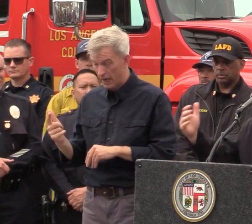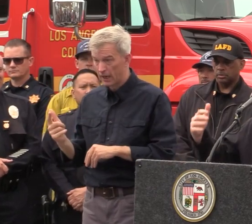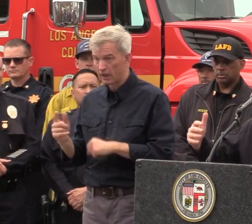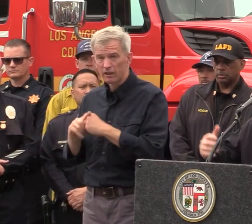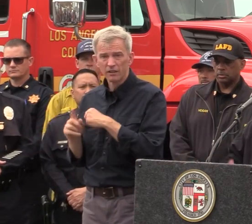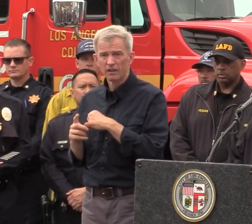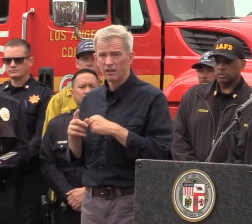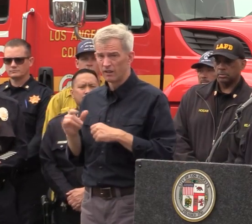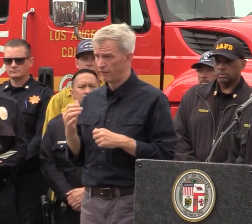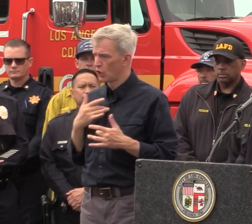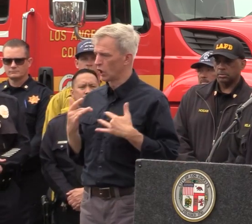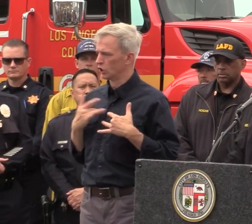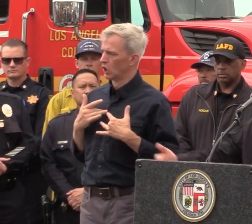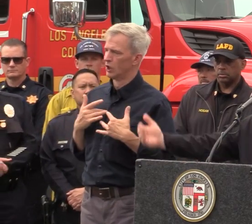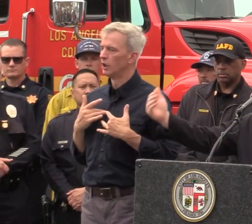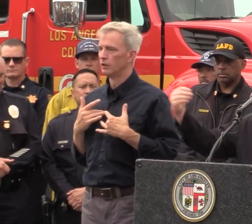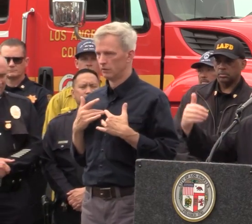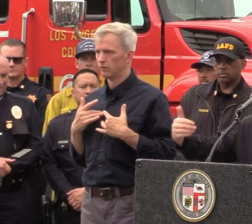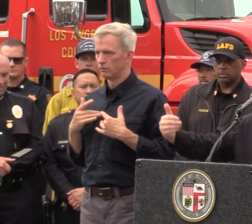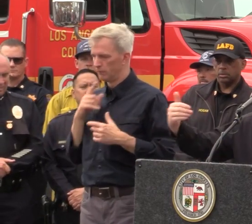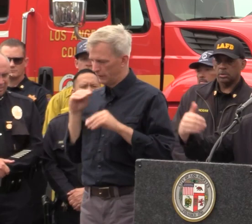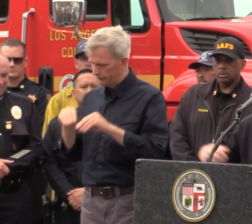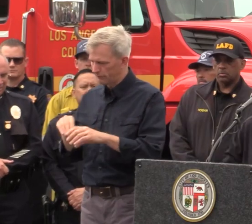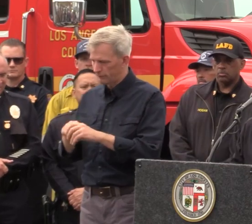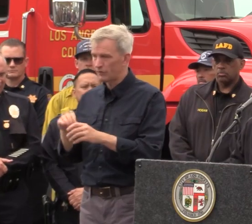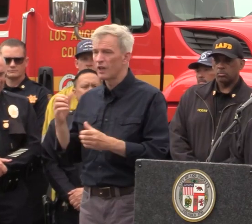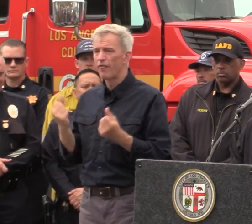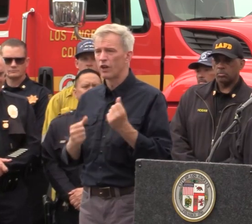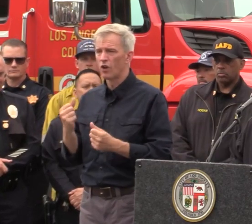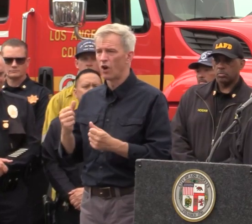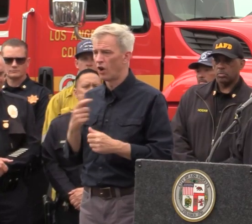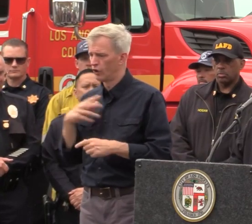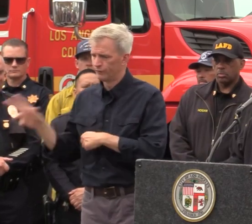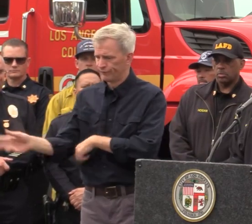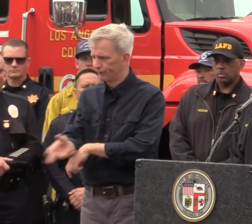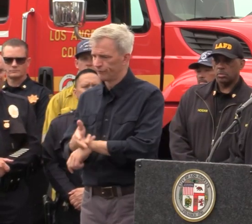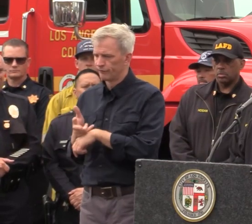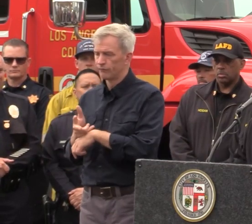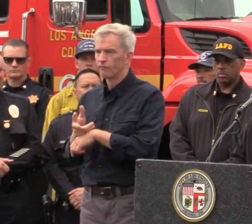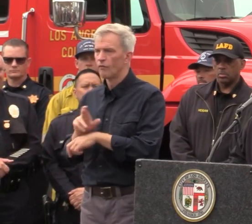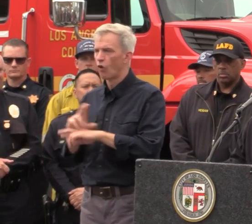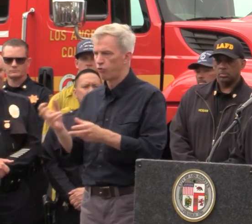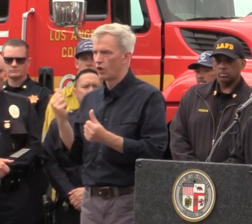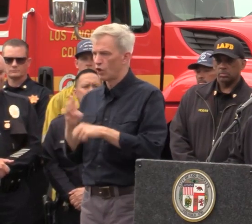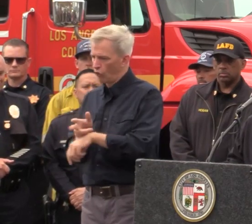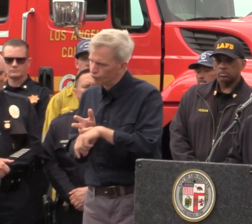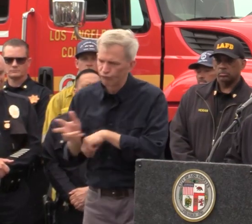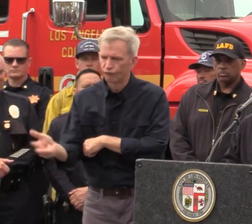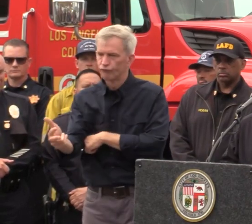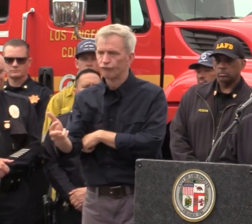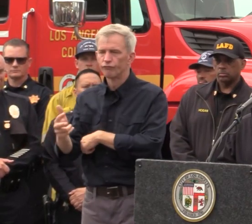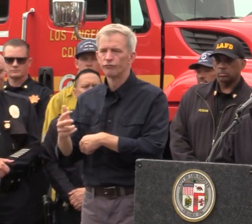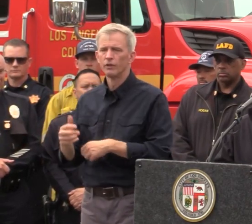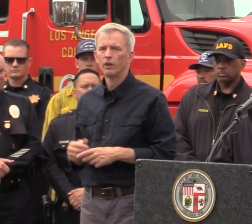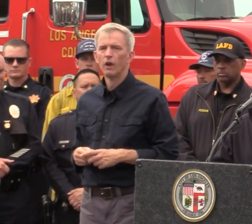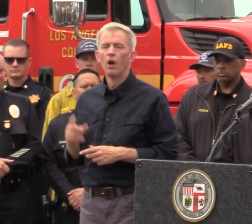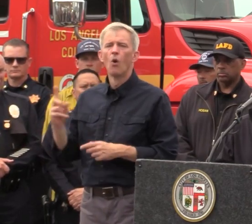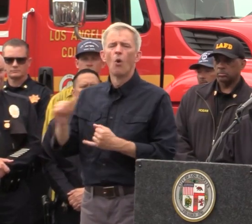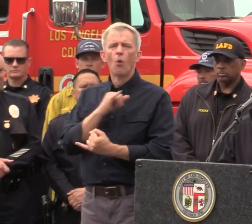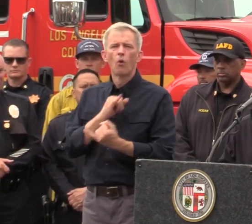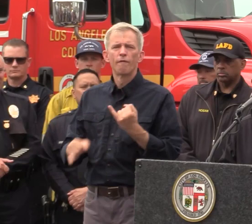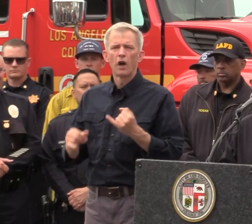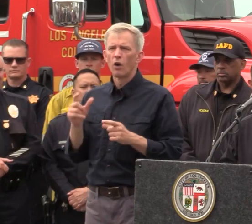potential, pack your bag, put it in your car, have your car facing out of the driveway, and be ready to go. A final word